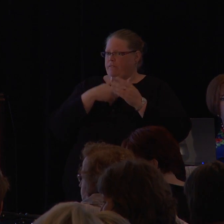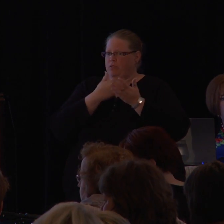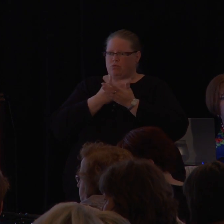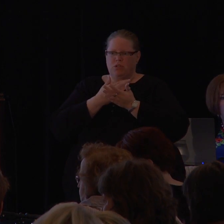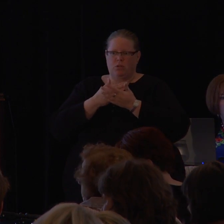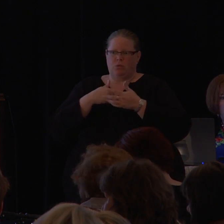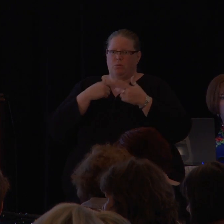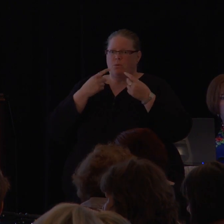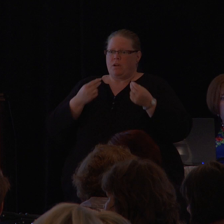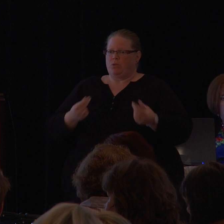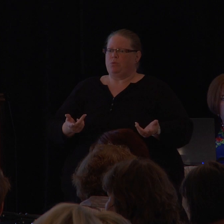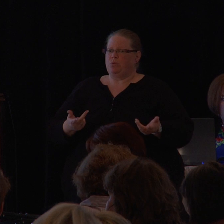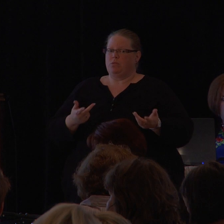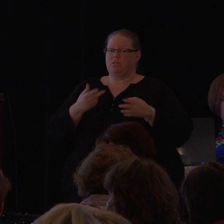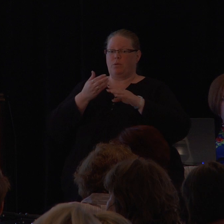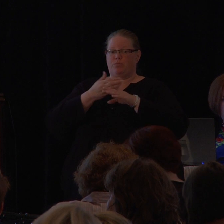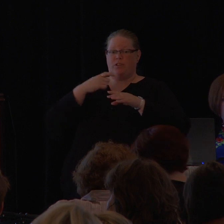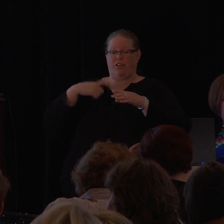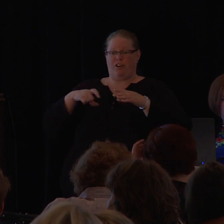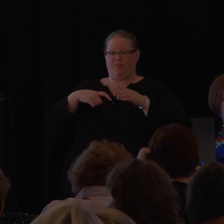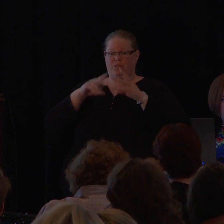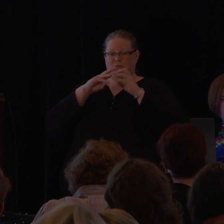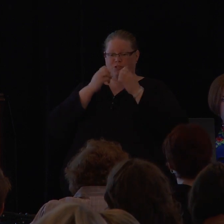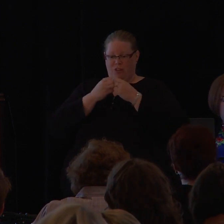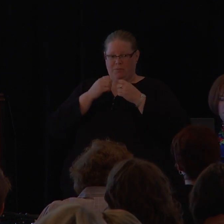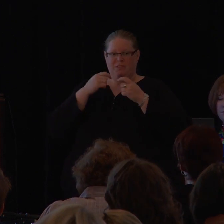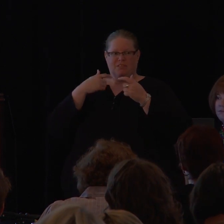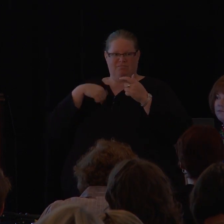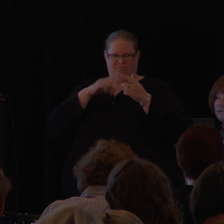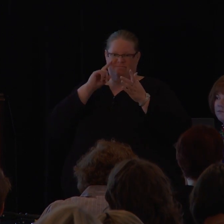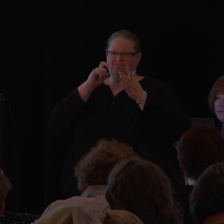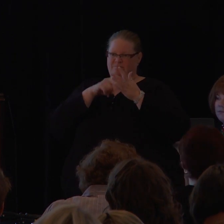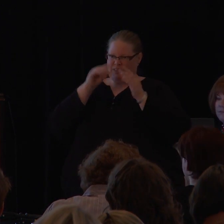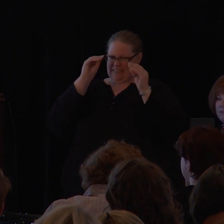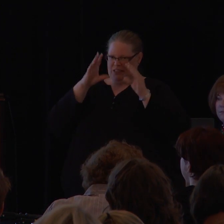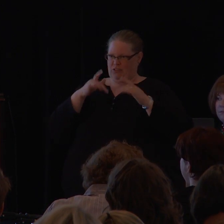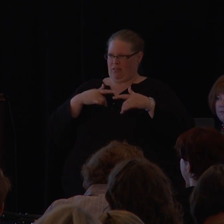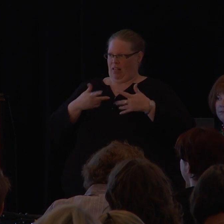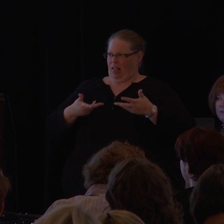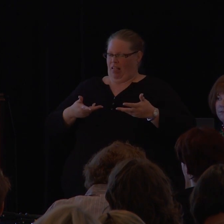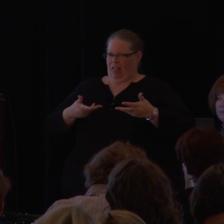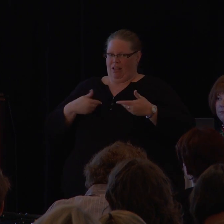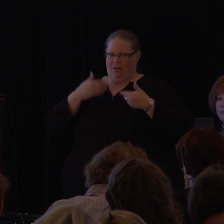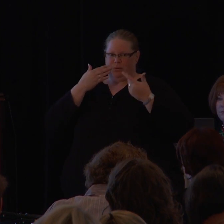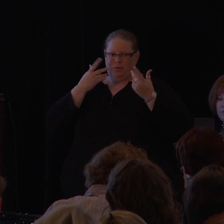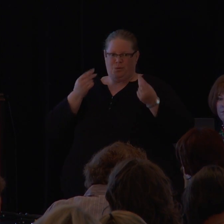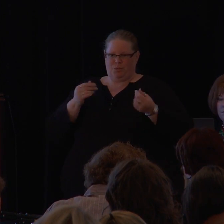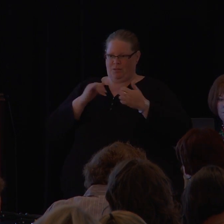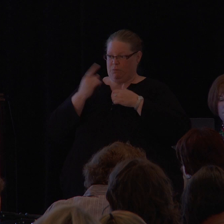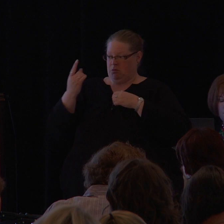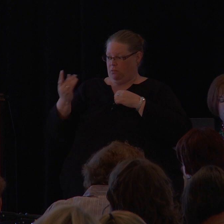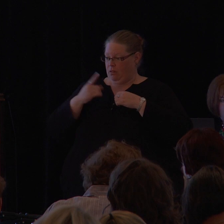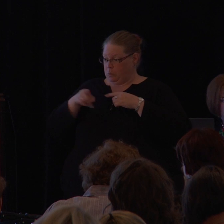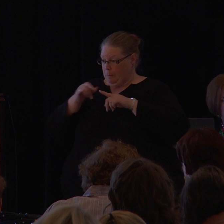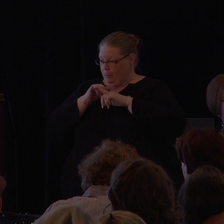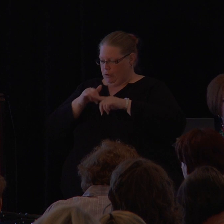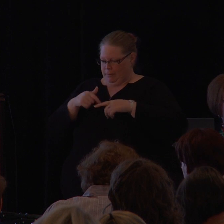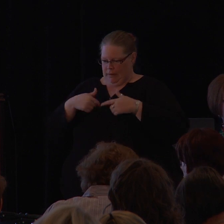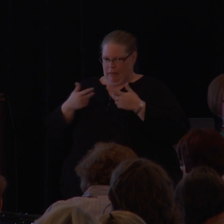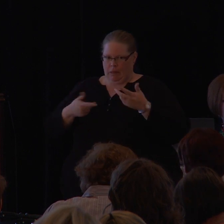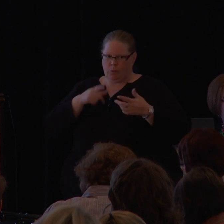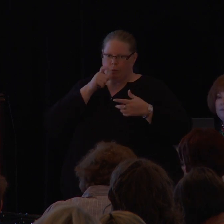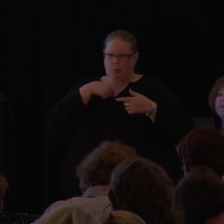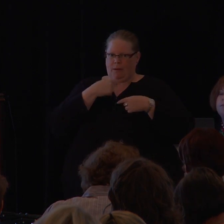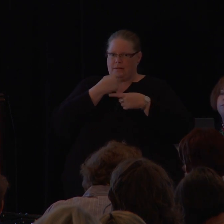pre-conference sessions. Teachers don't necessarily feel equipped to respond to these things. So two recommendations. One, that